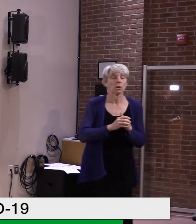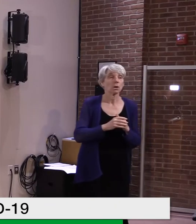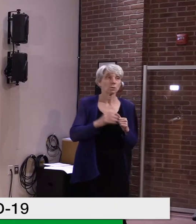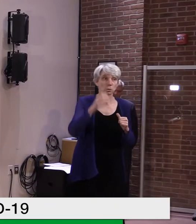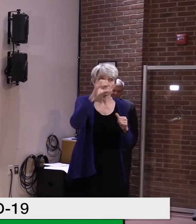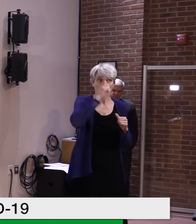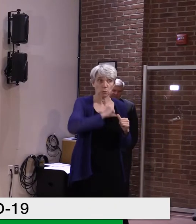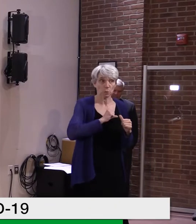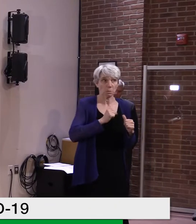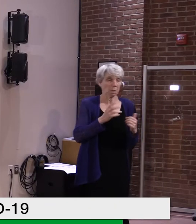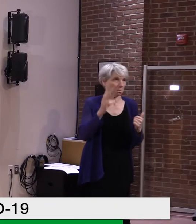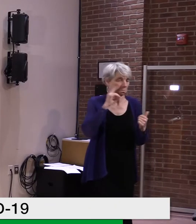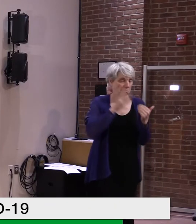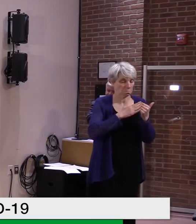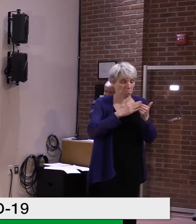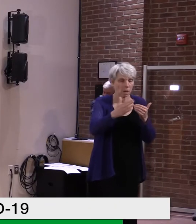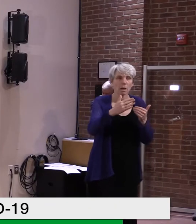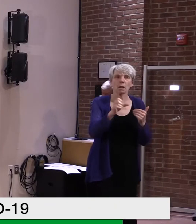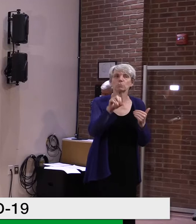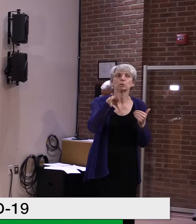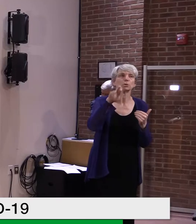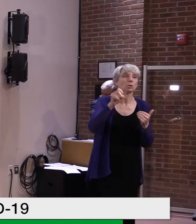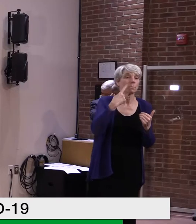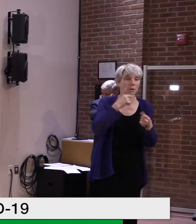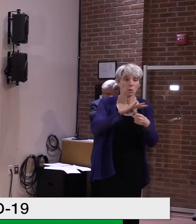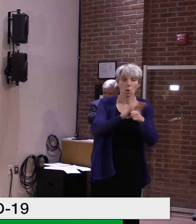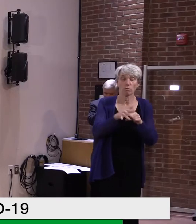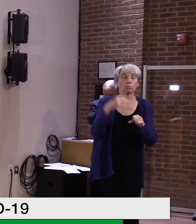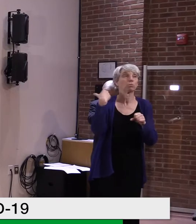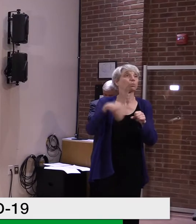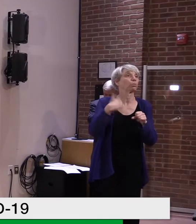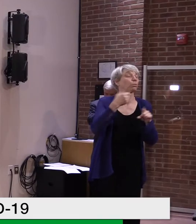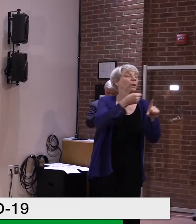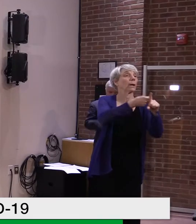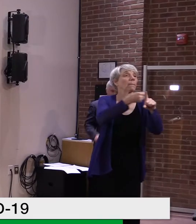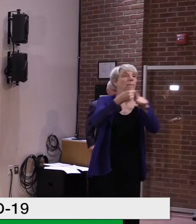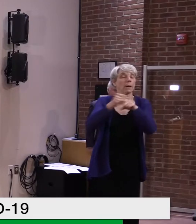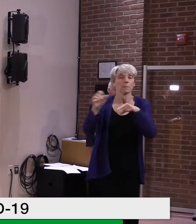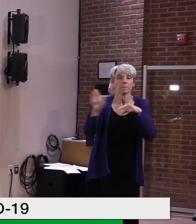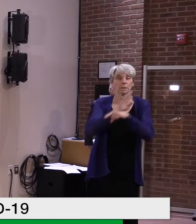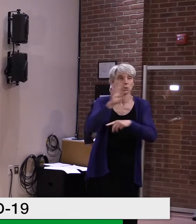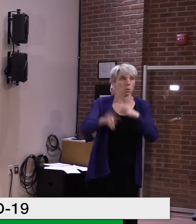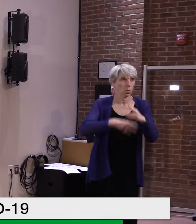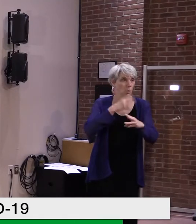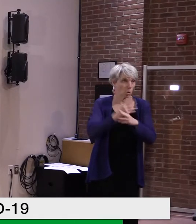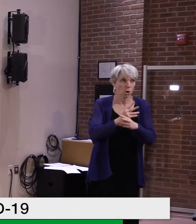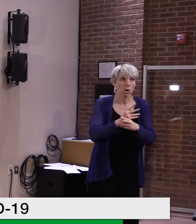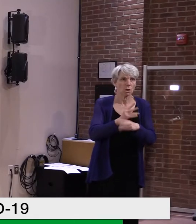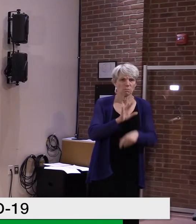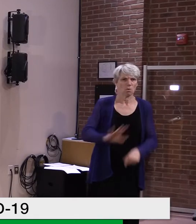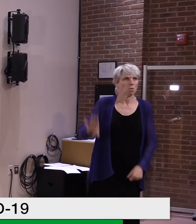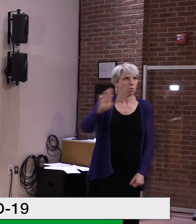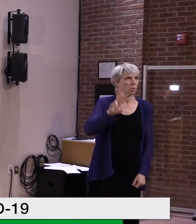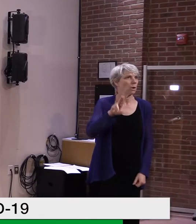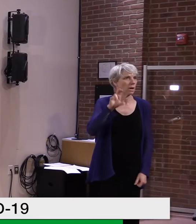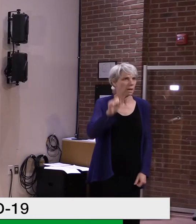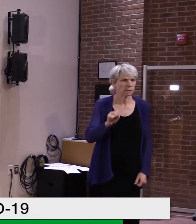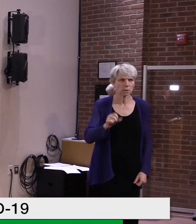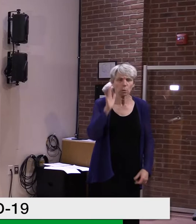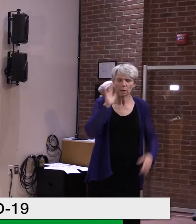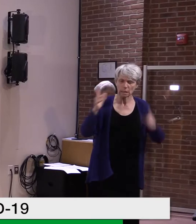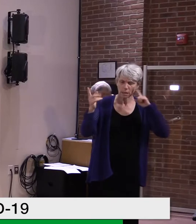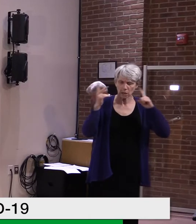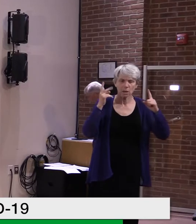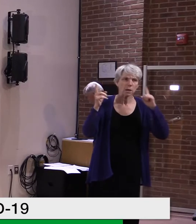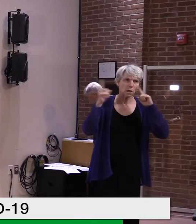there'll be plenty more studies coming out of the pandemic because this seems to be more of a national conversation. But, you